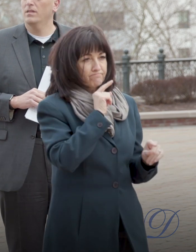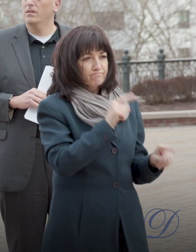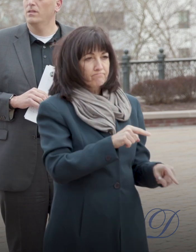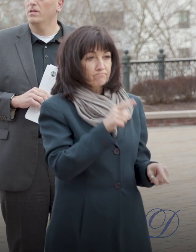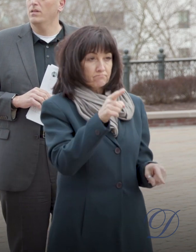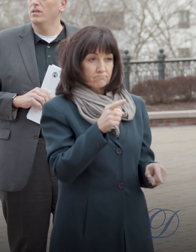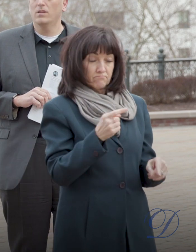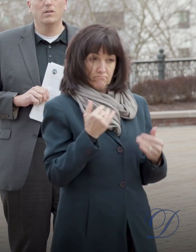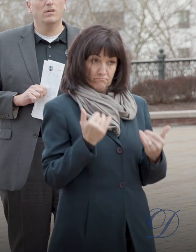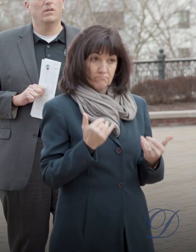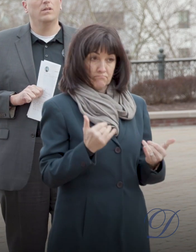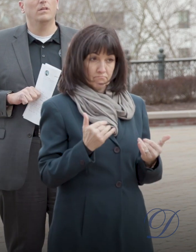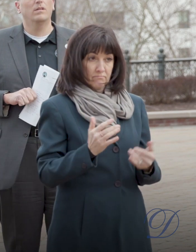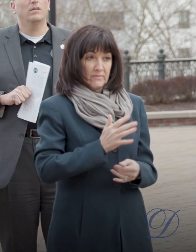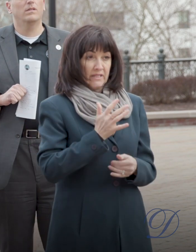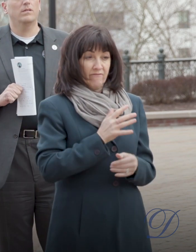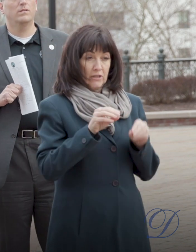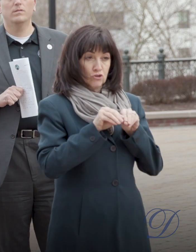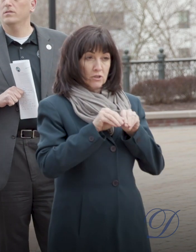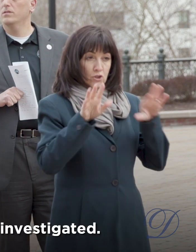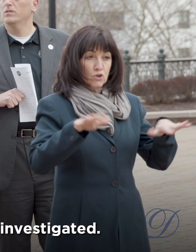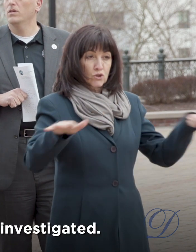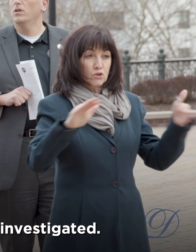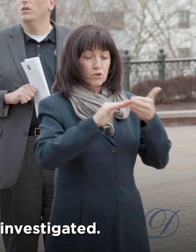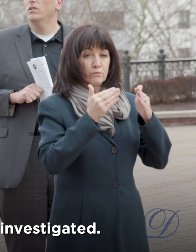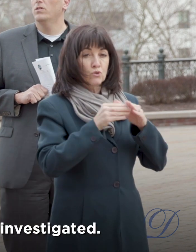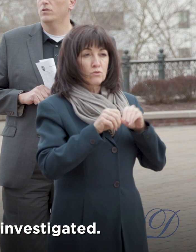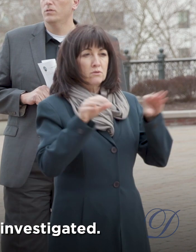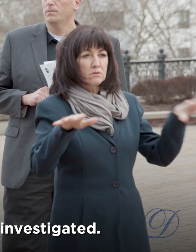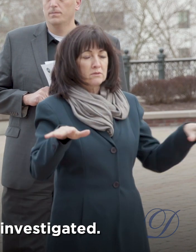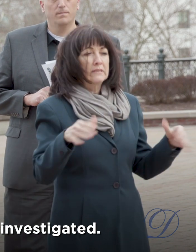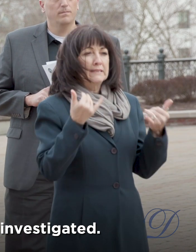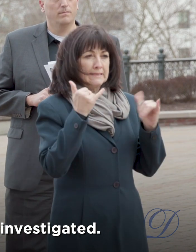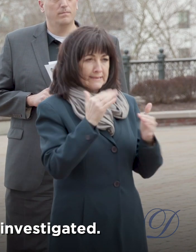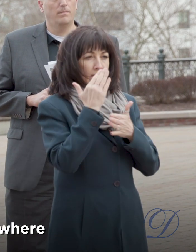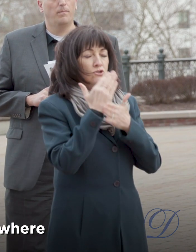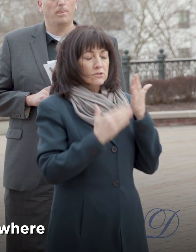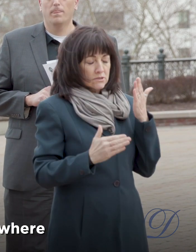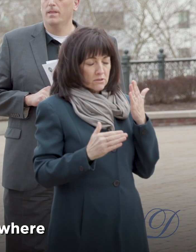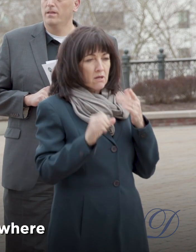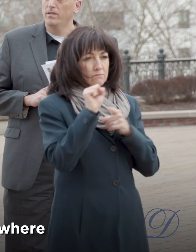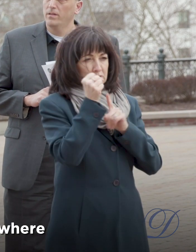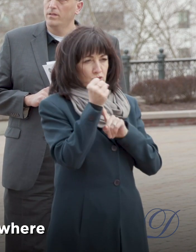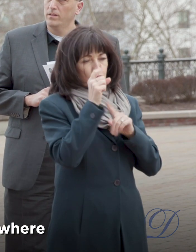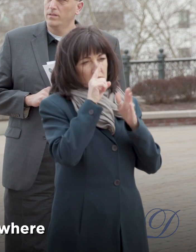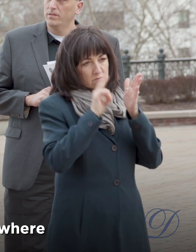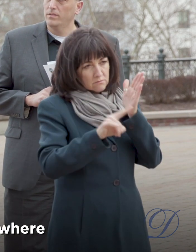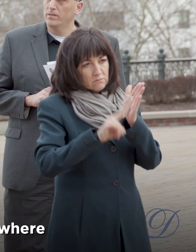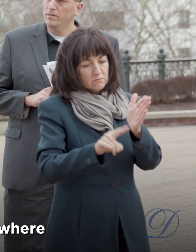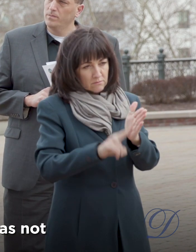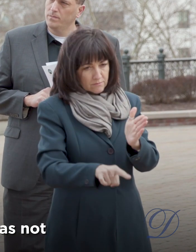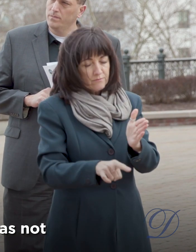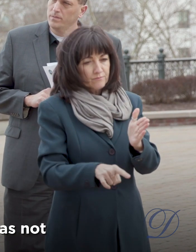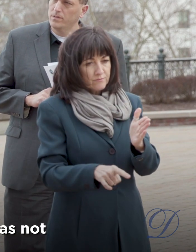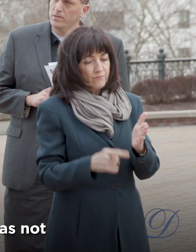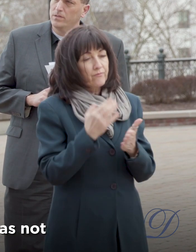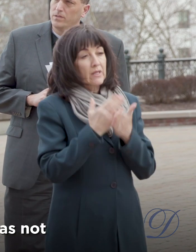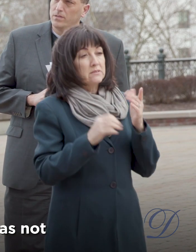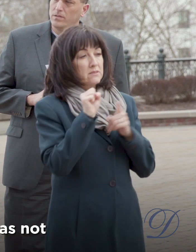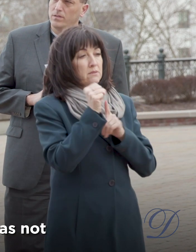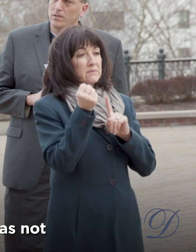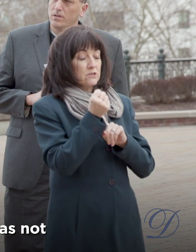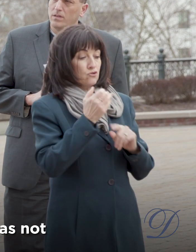point? Or are cases still being investigated? Cases are still being investigated. We do have some cases where our